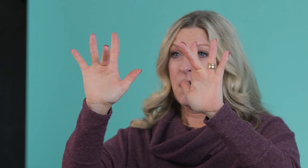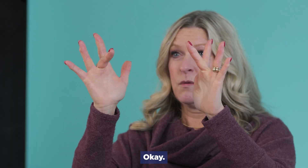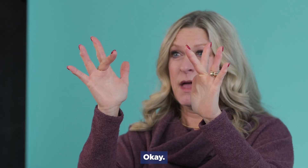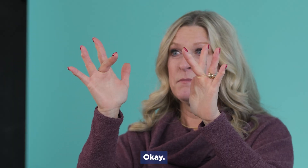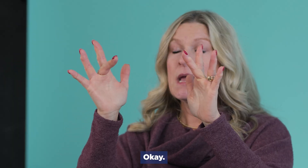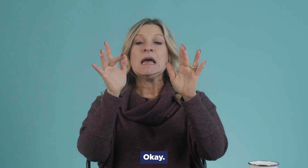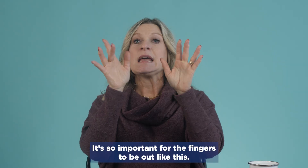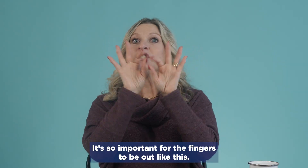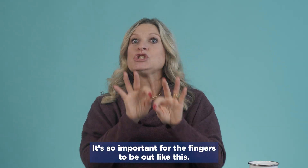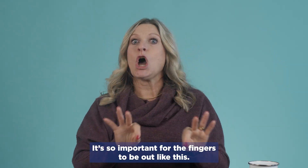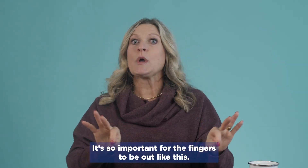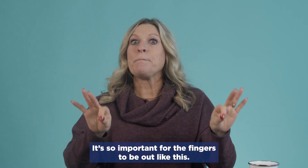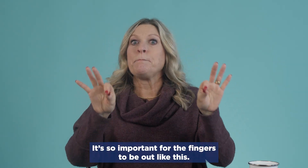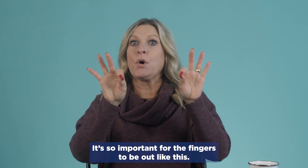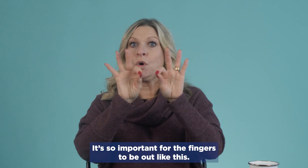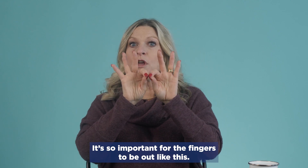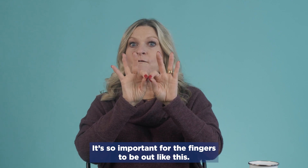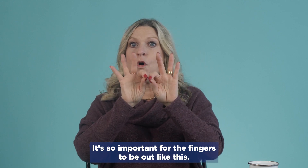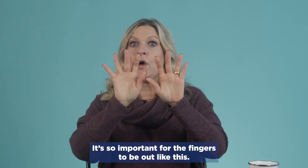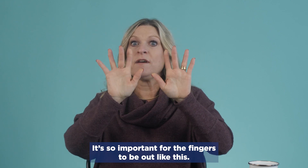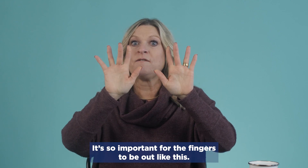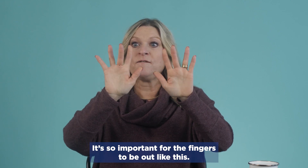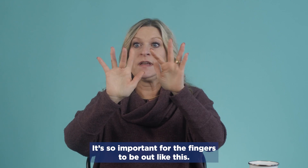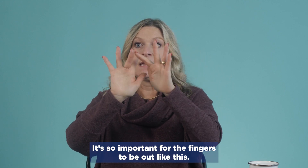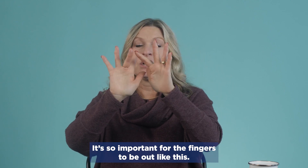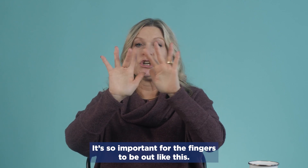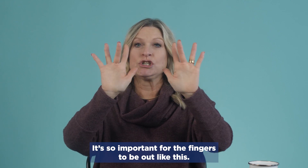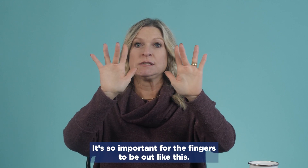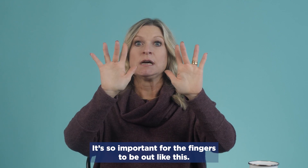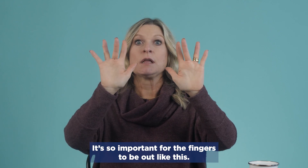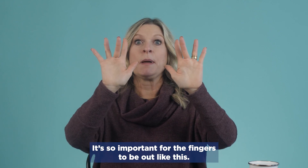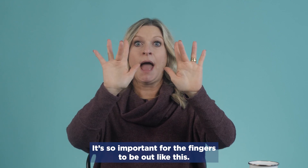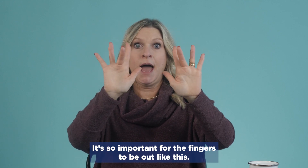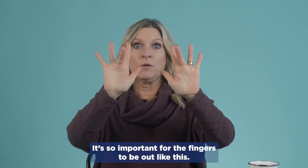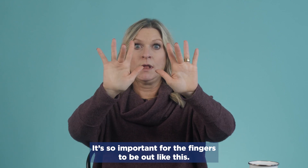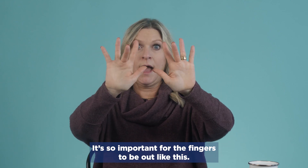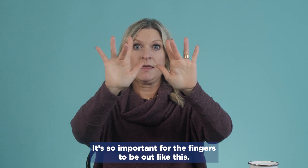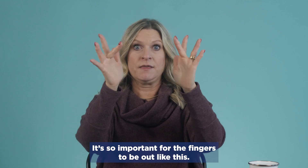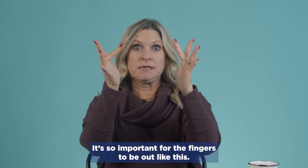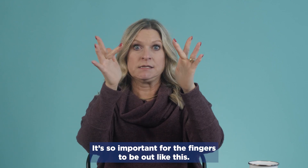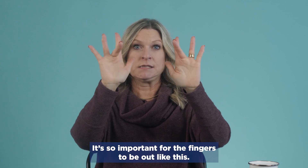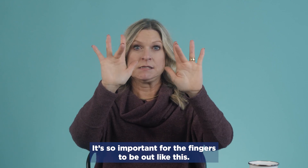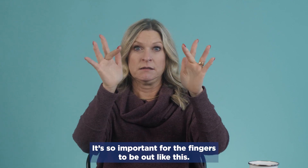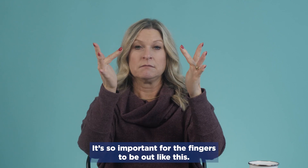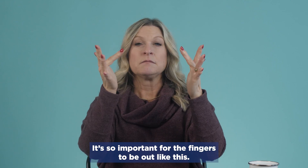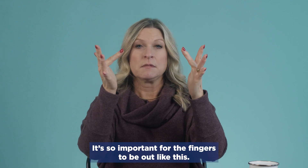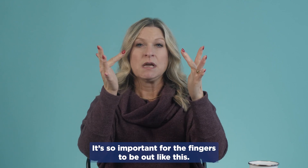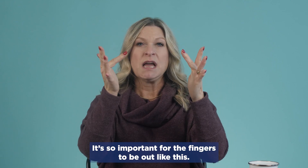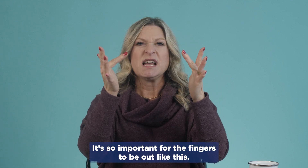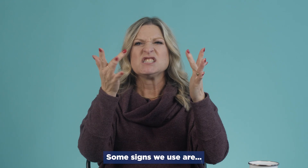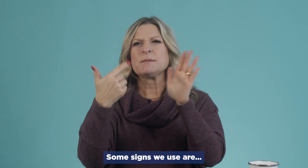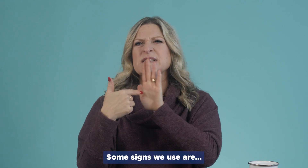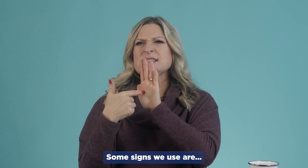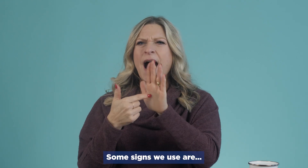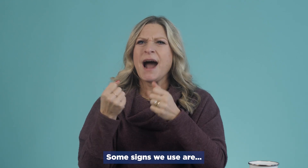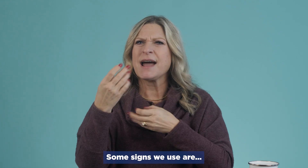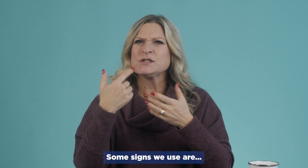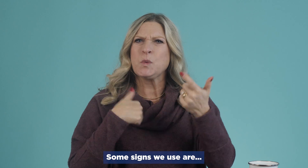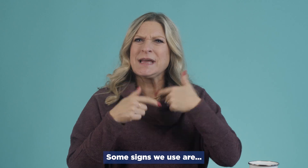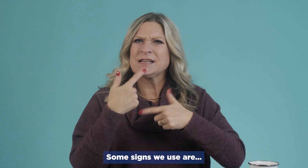Okay, it's so important for the figures to be out like this. Some signs we